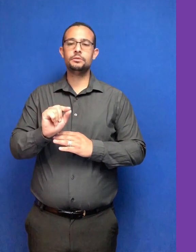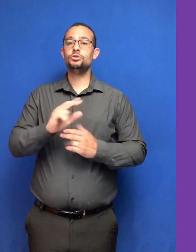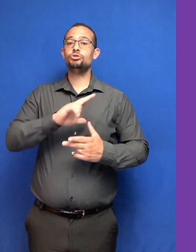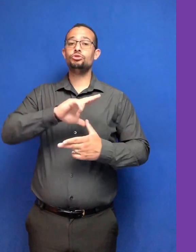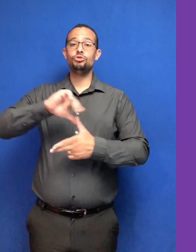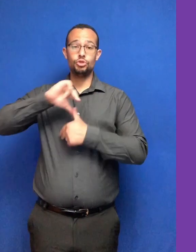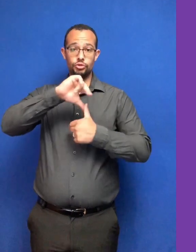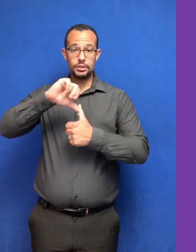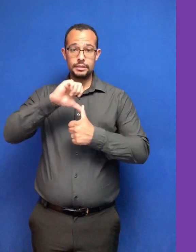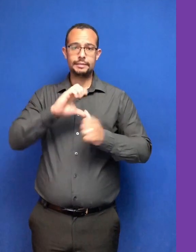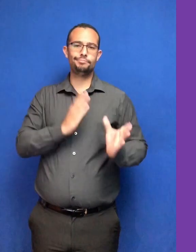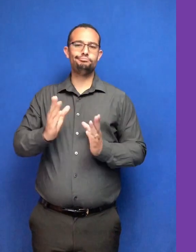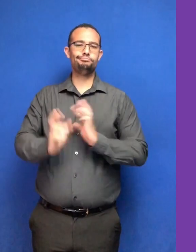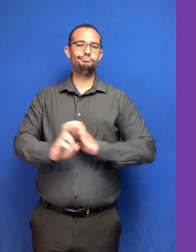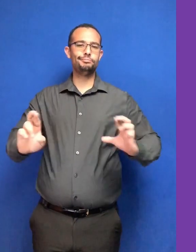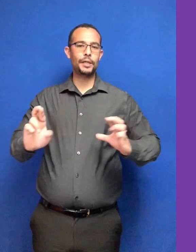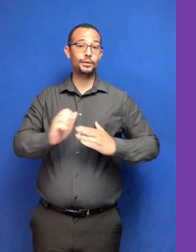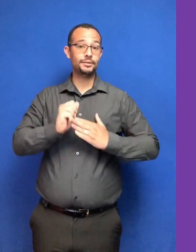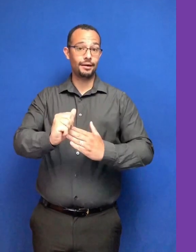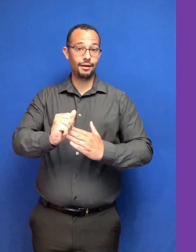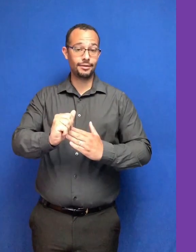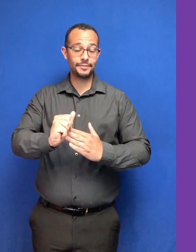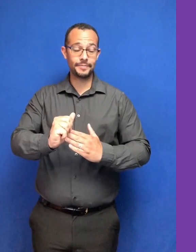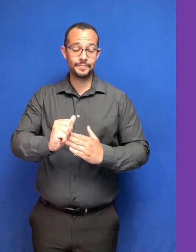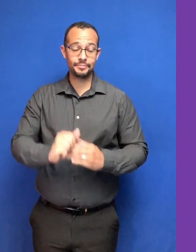Hurricane Preparedness Guide.